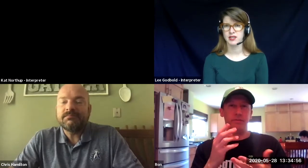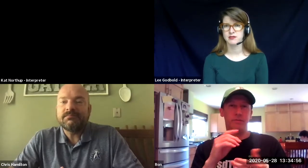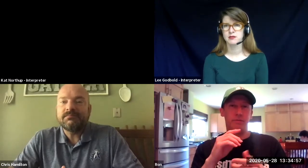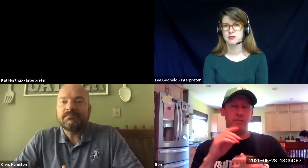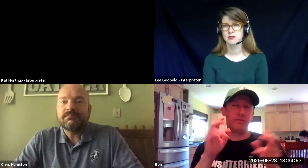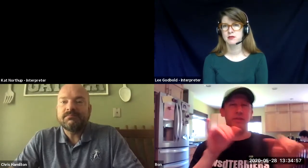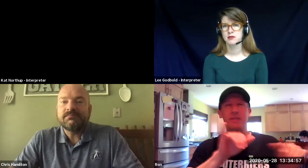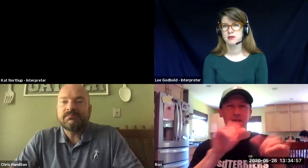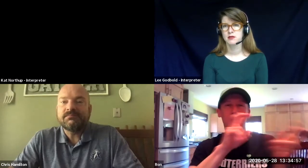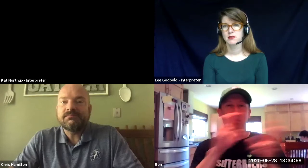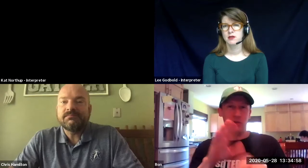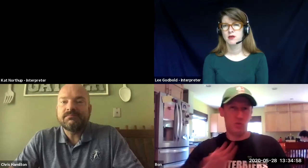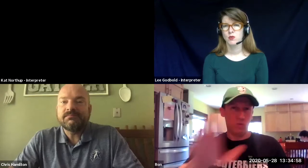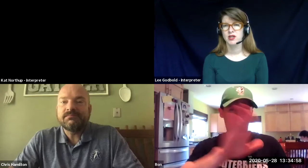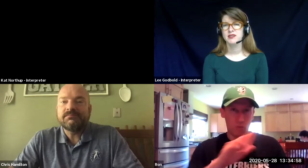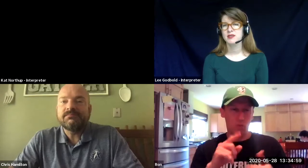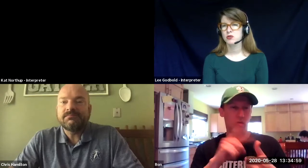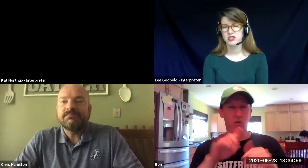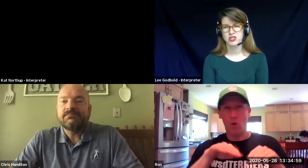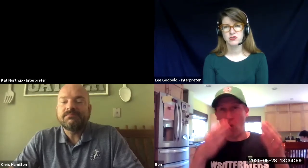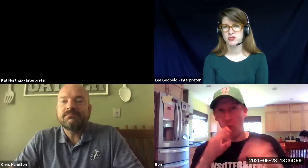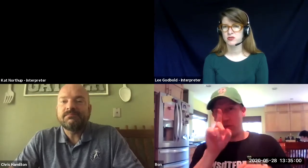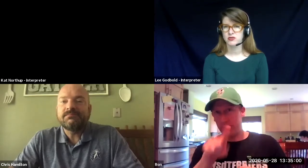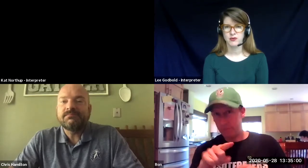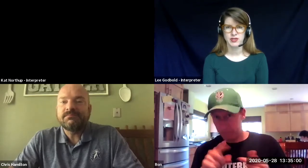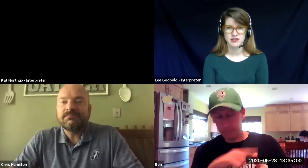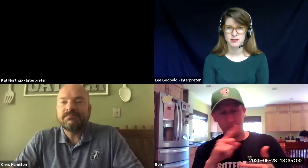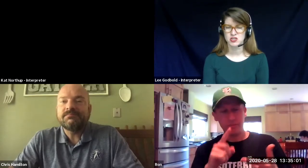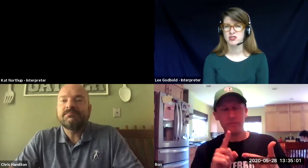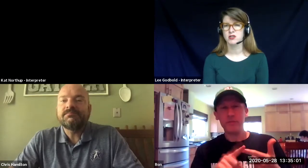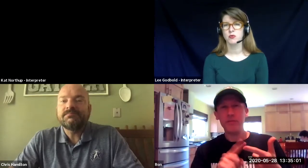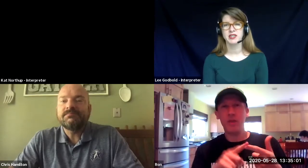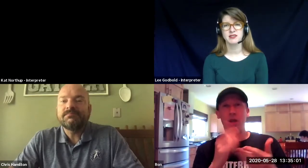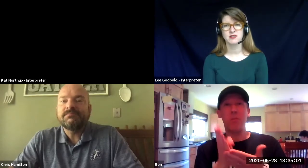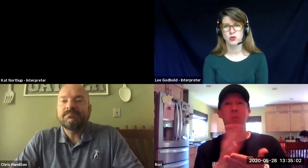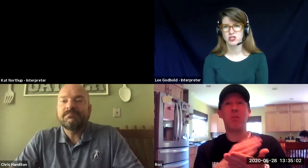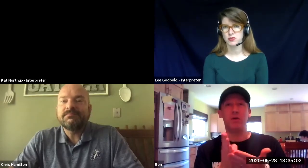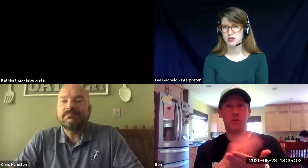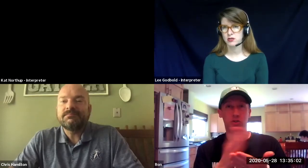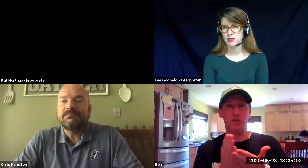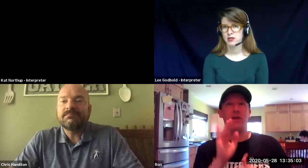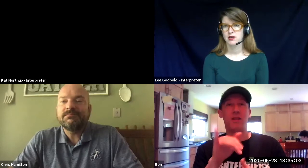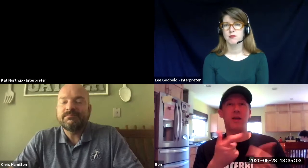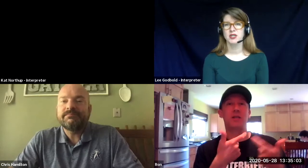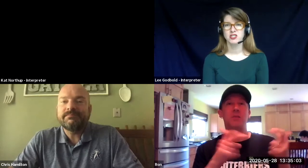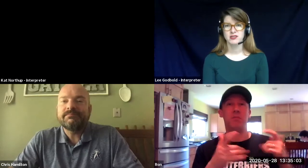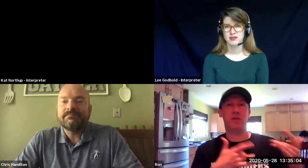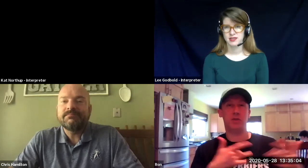things. One similar issue to everyone else has mentioned, opening is still a question mark. Budget